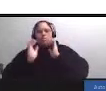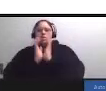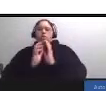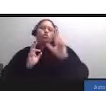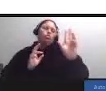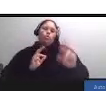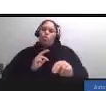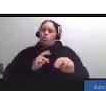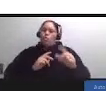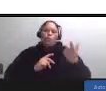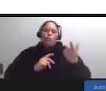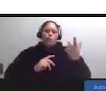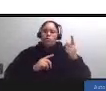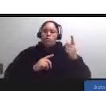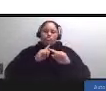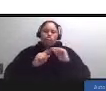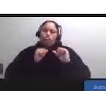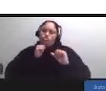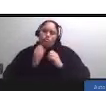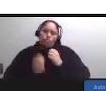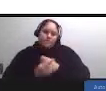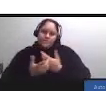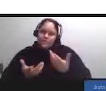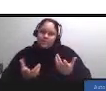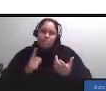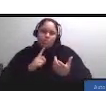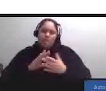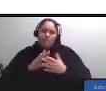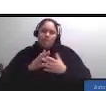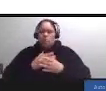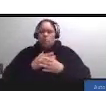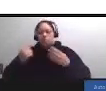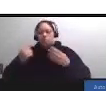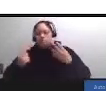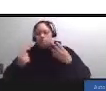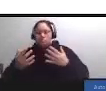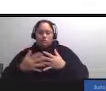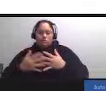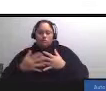they say, no, in fact, that is not going to happen because